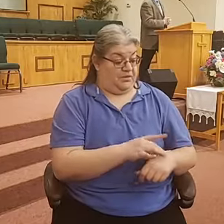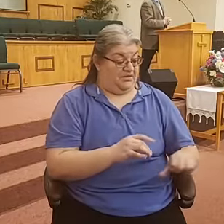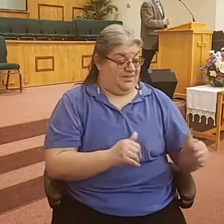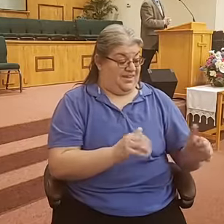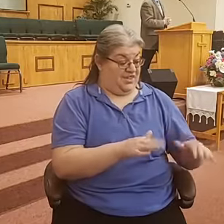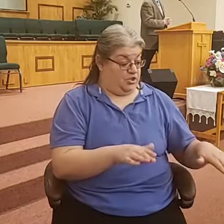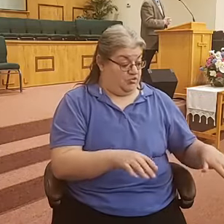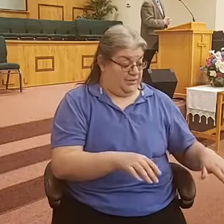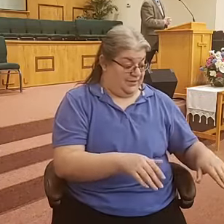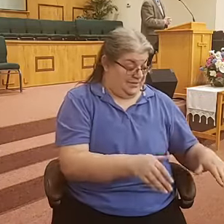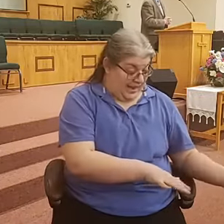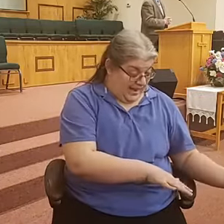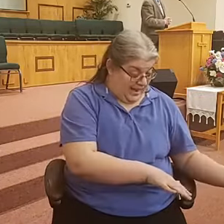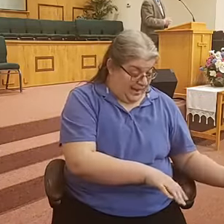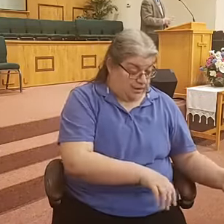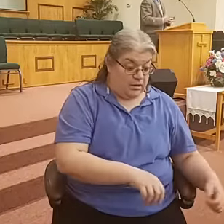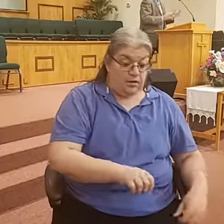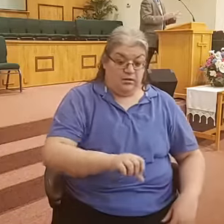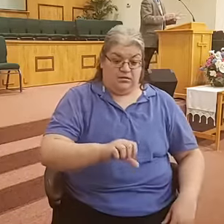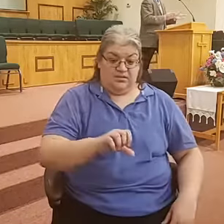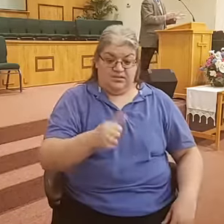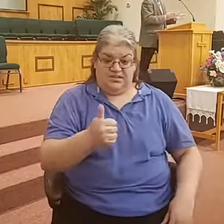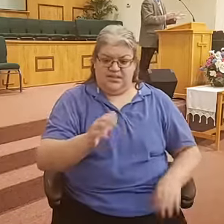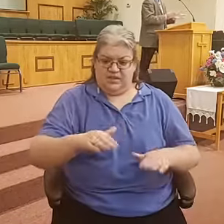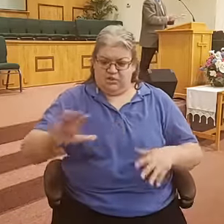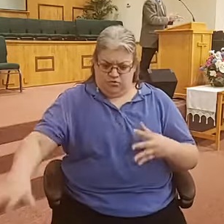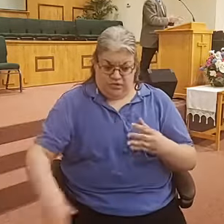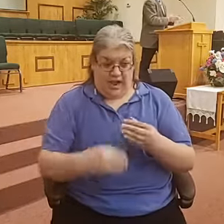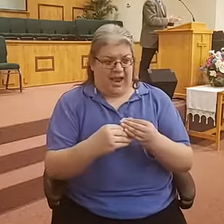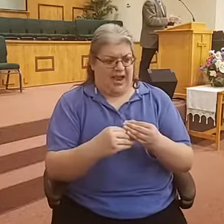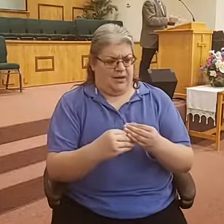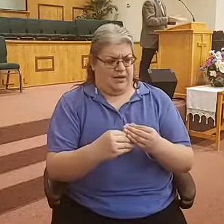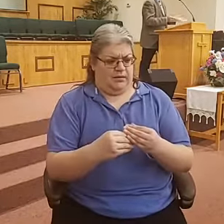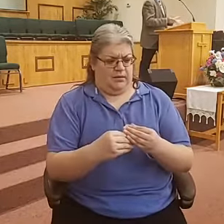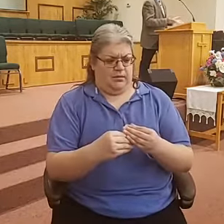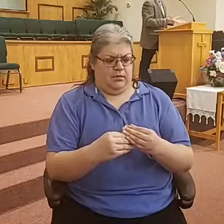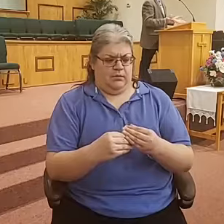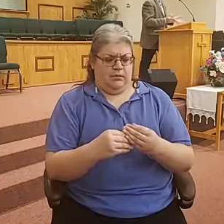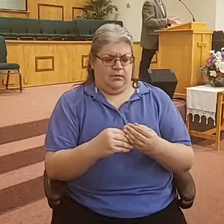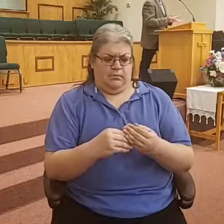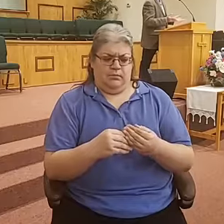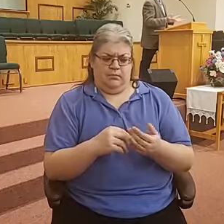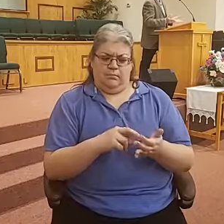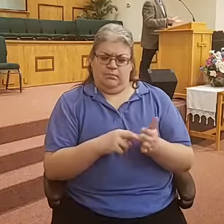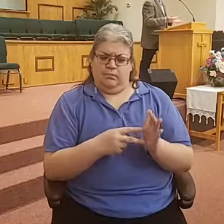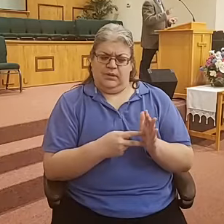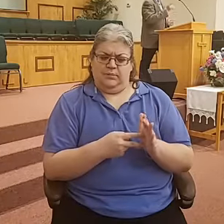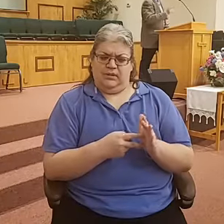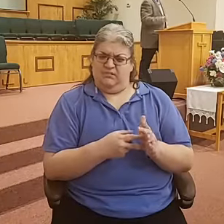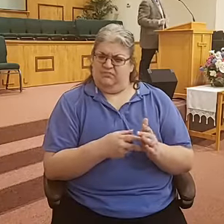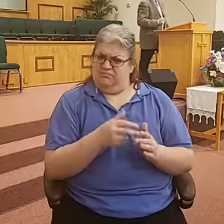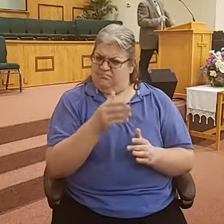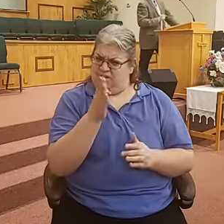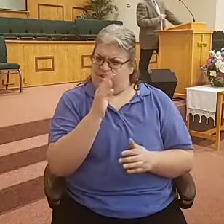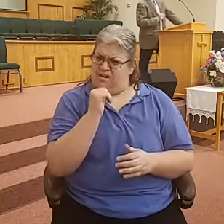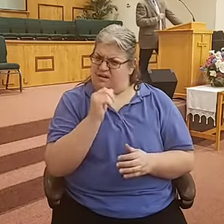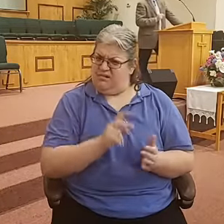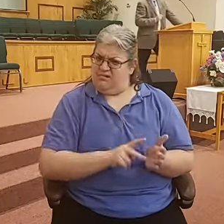have been double. So either God wasn't telling us the truth about doubling everything,